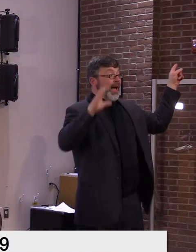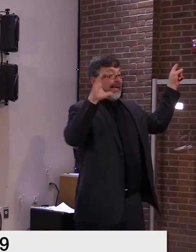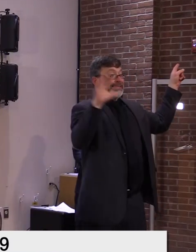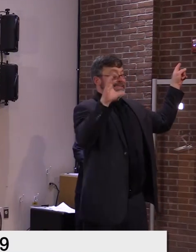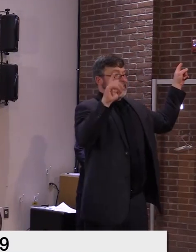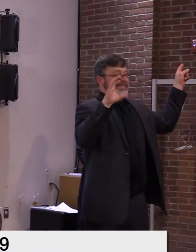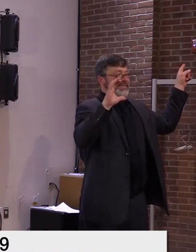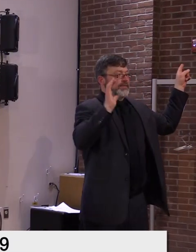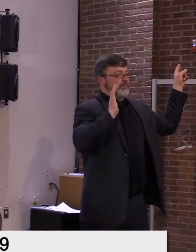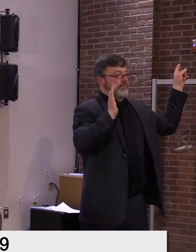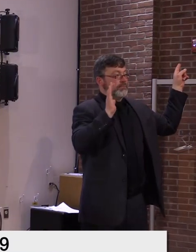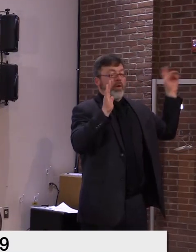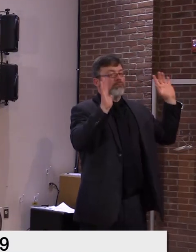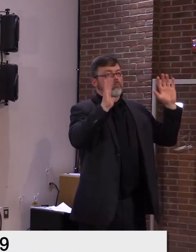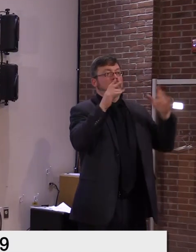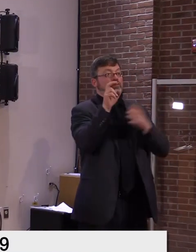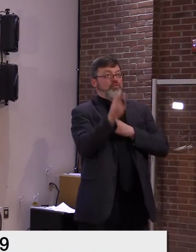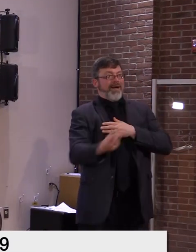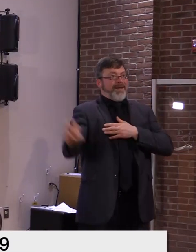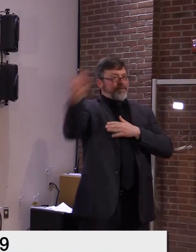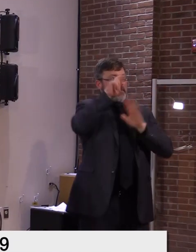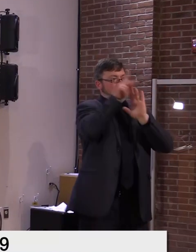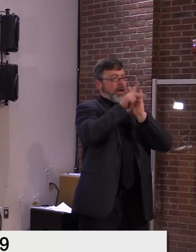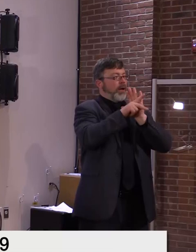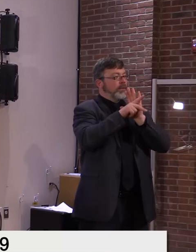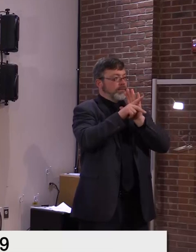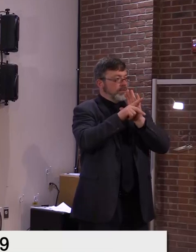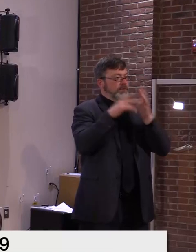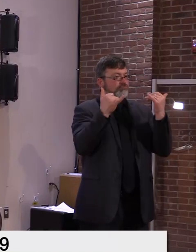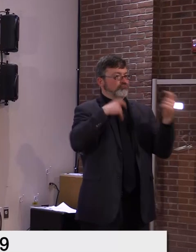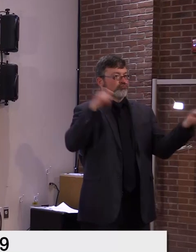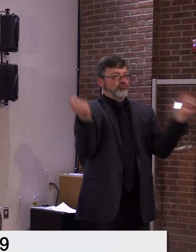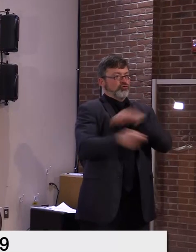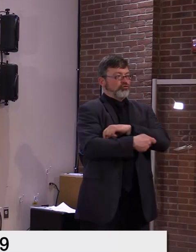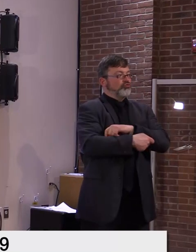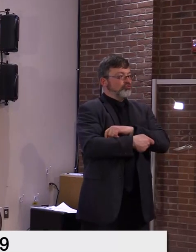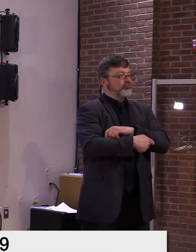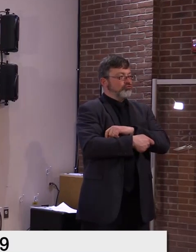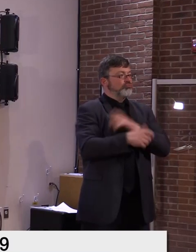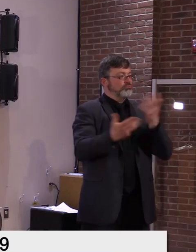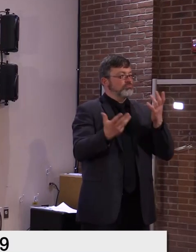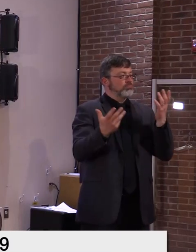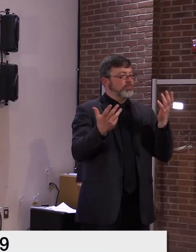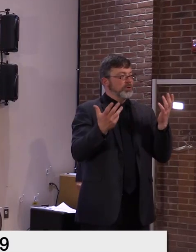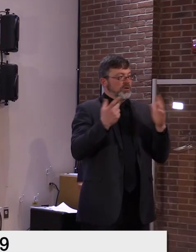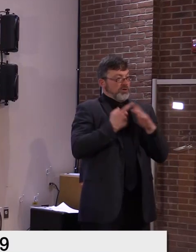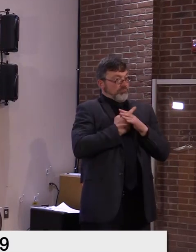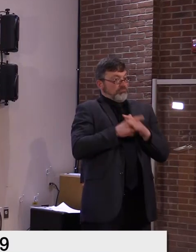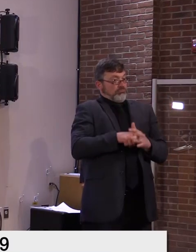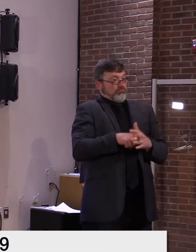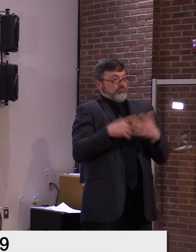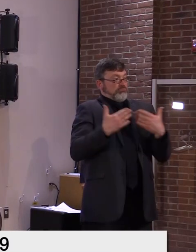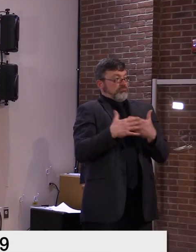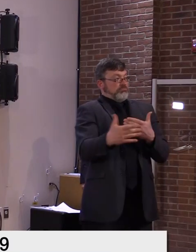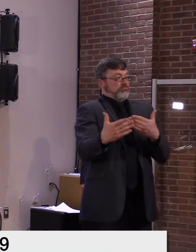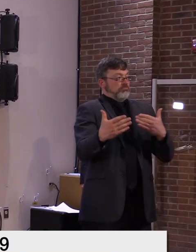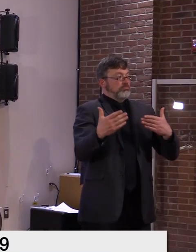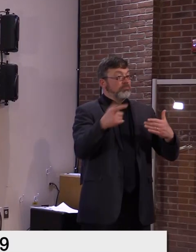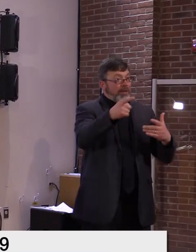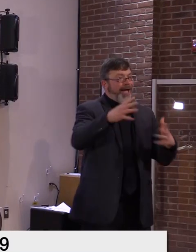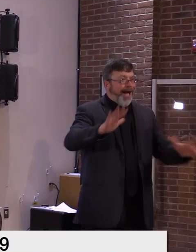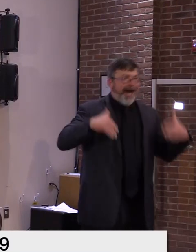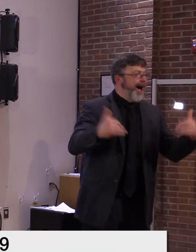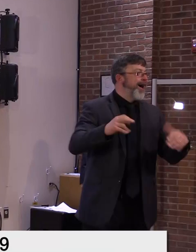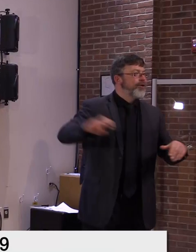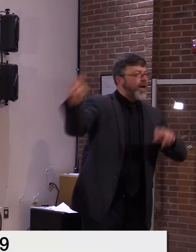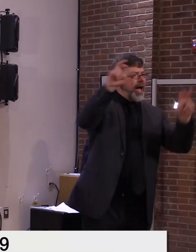especially now when there are still high levels of virus. But if you do travel, make sure you understand Vermont's